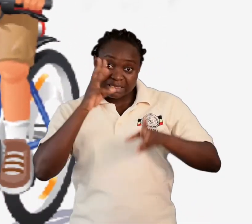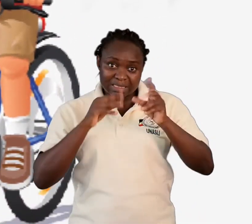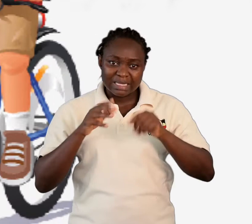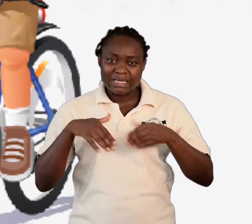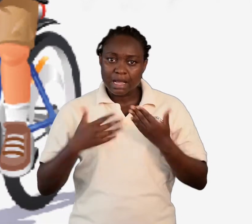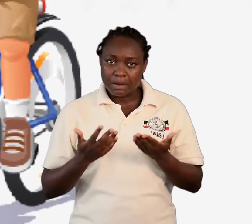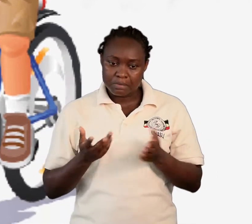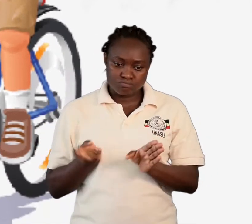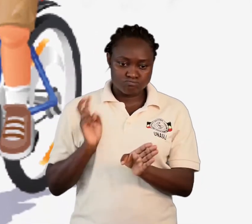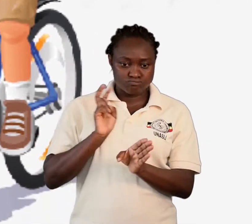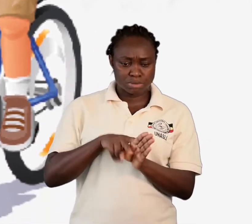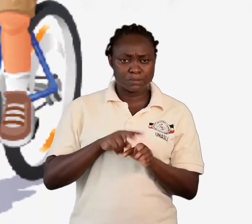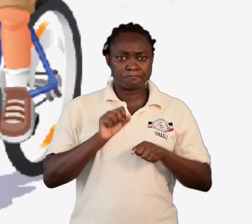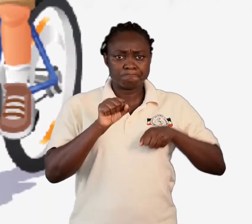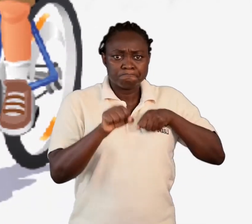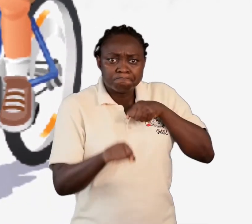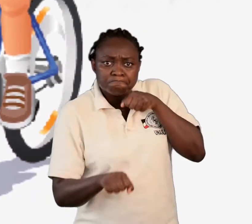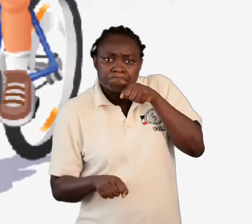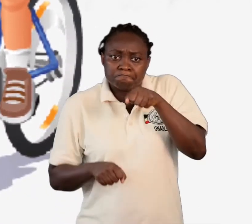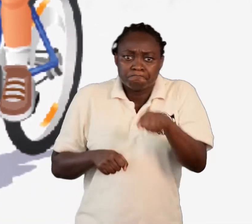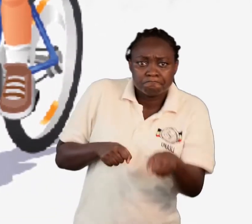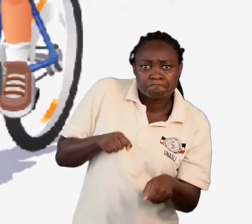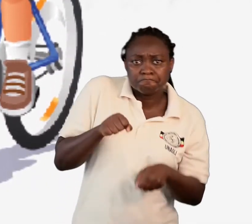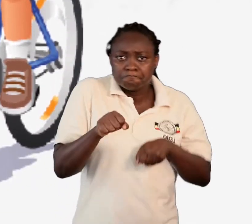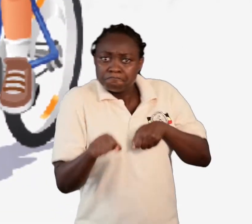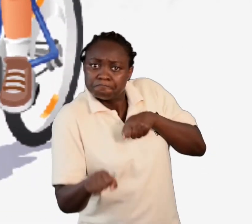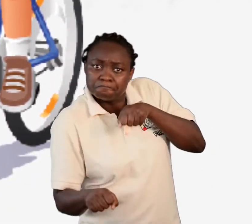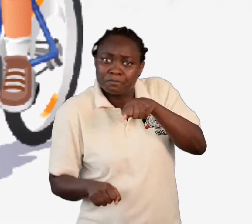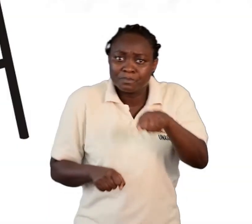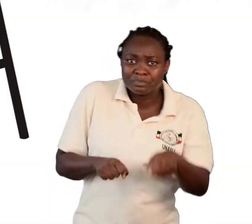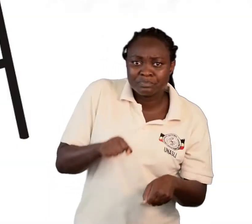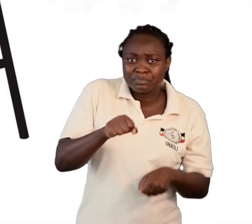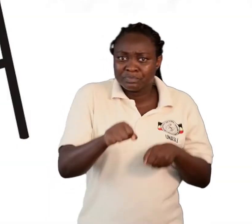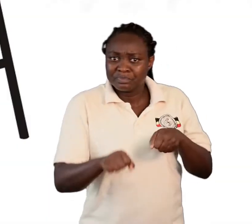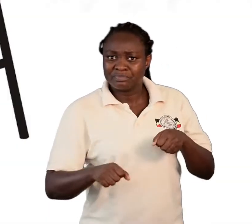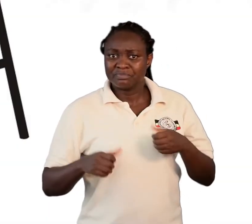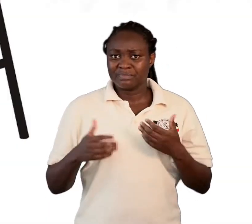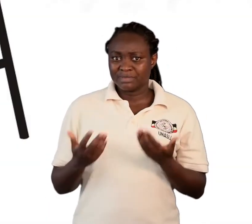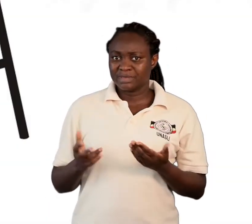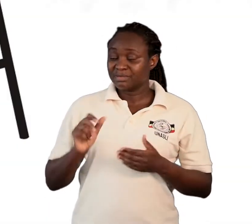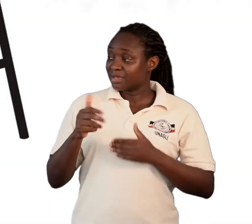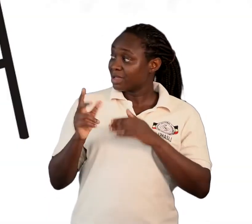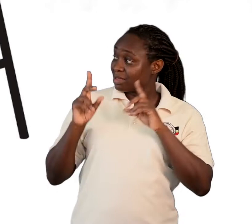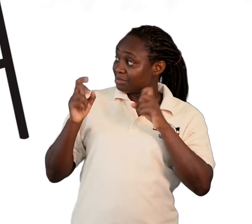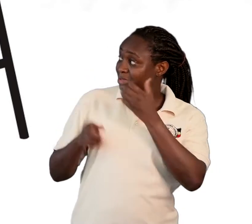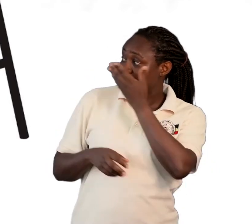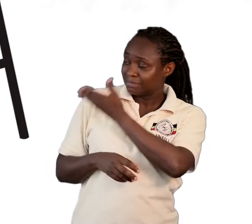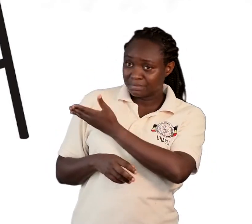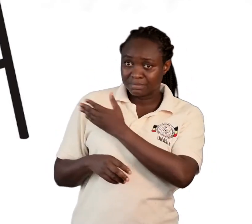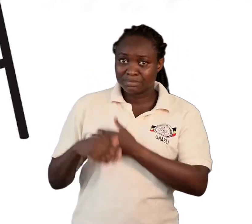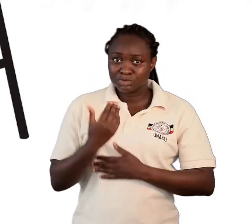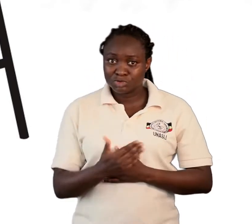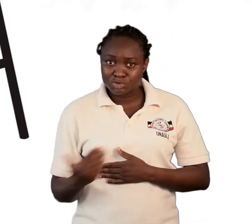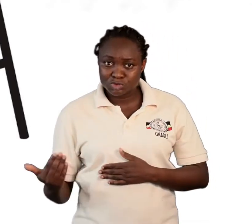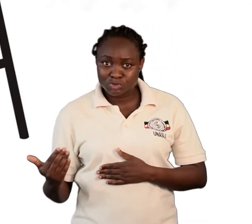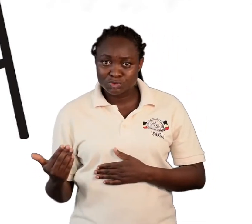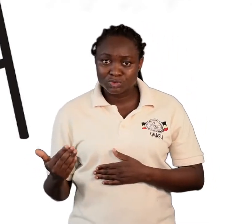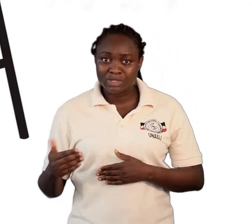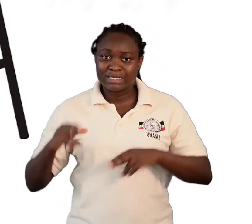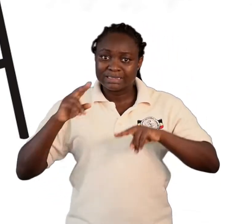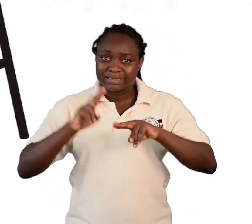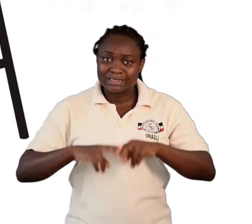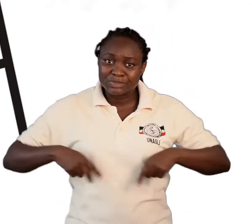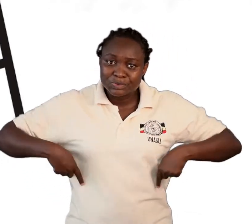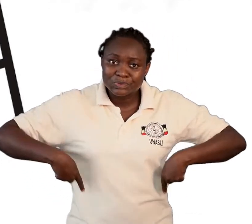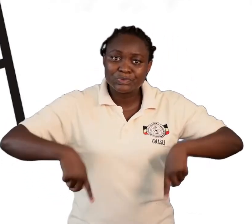bicycle. In another one, we see children playing on a swing.